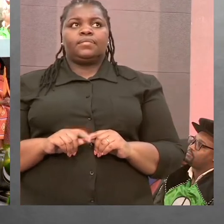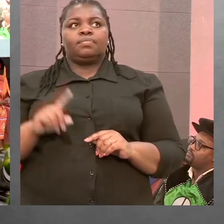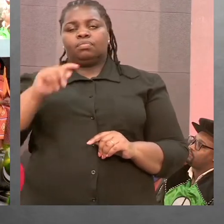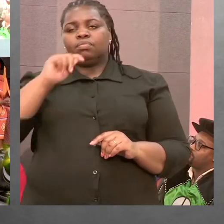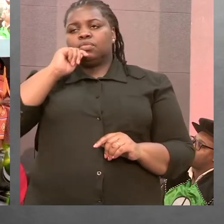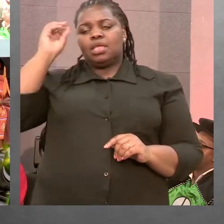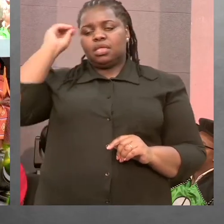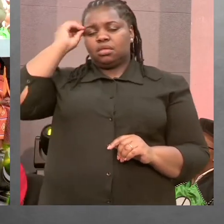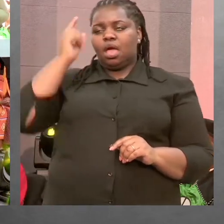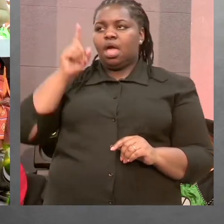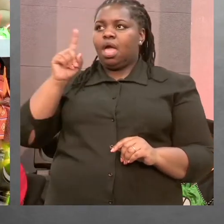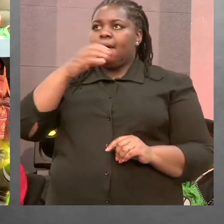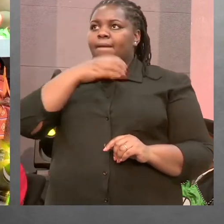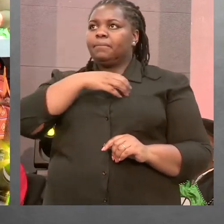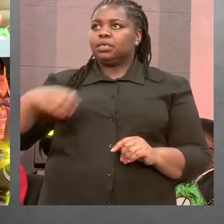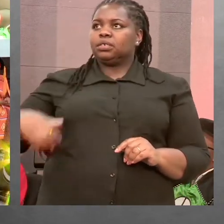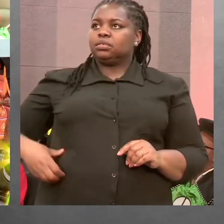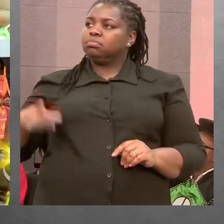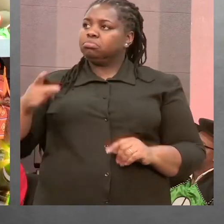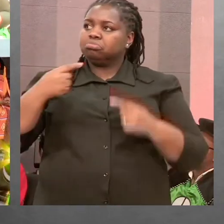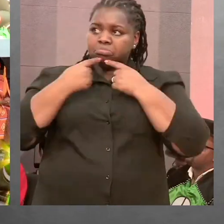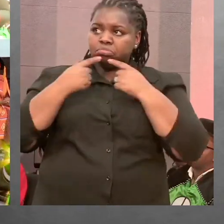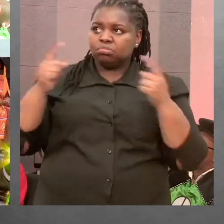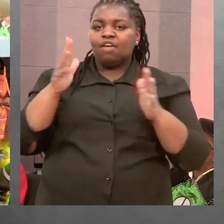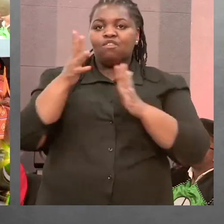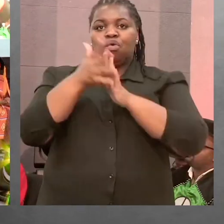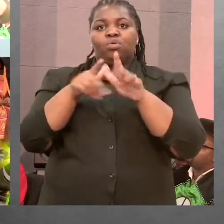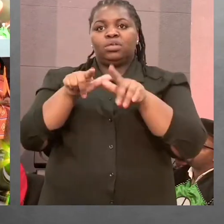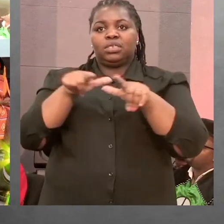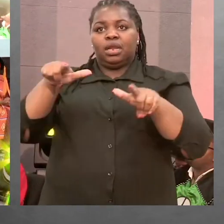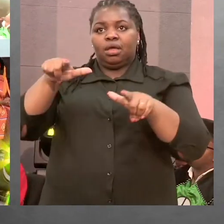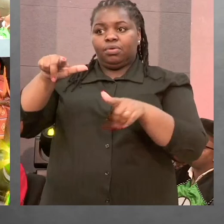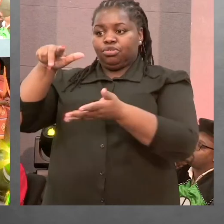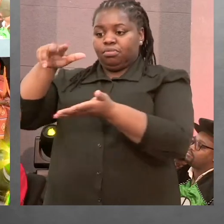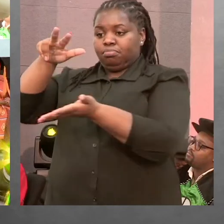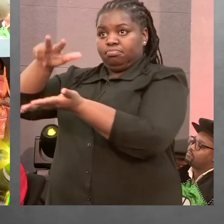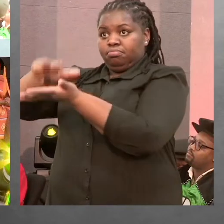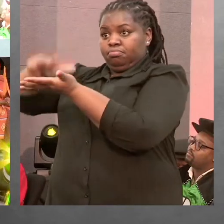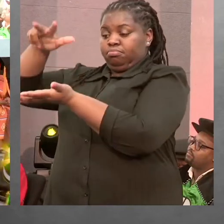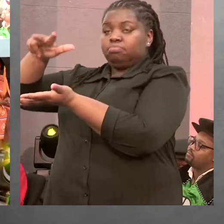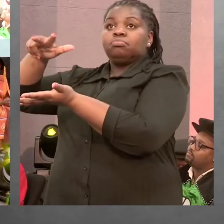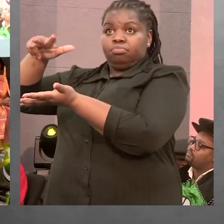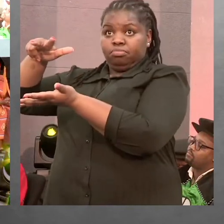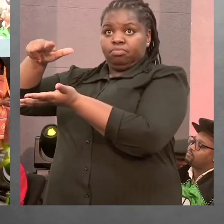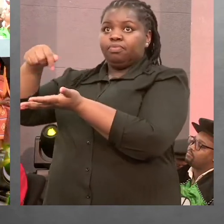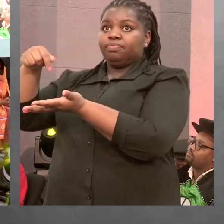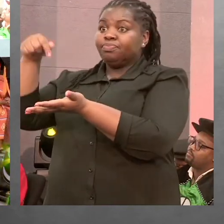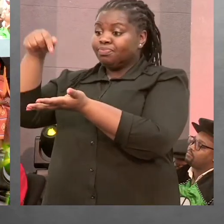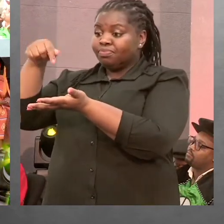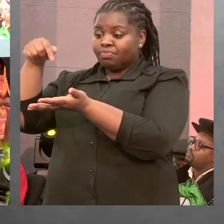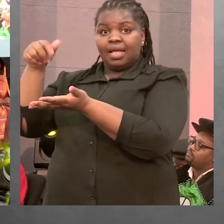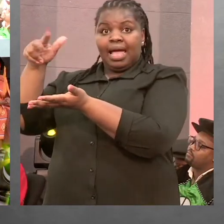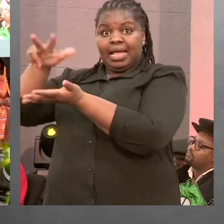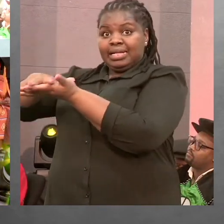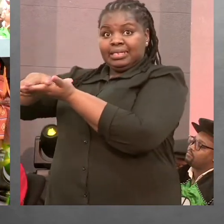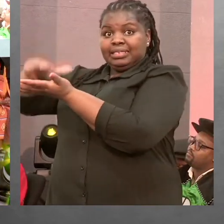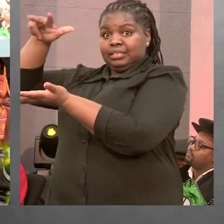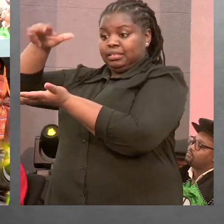interestingly, the president has made a proclamation on the sign language. And when the president made that